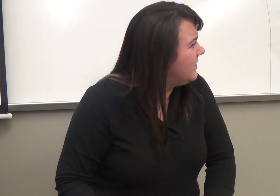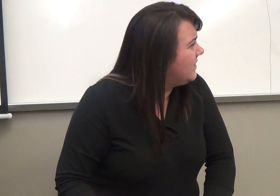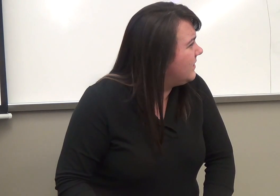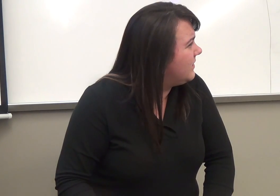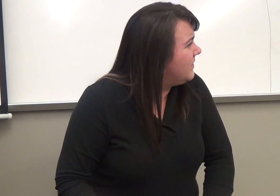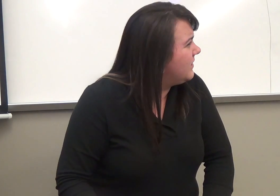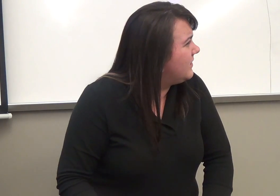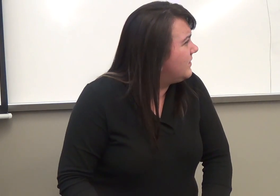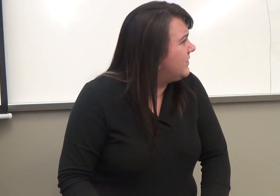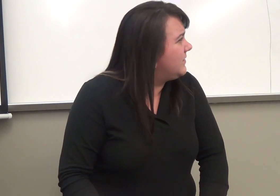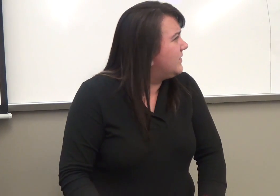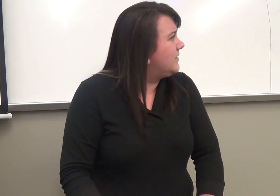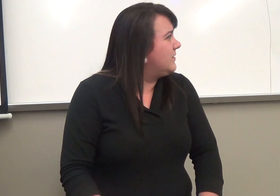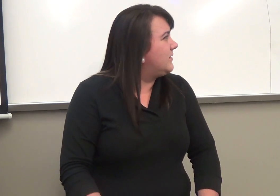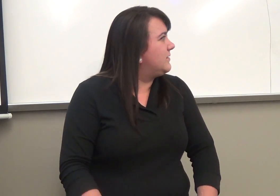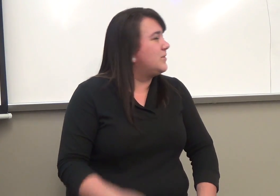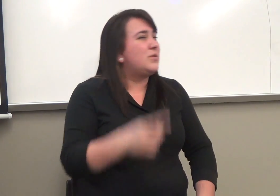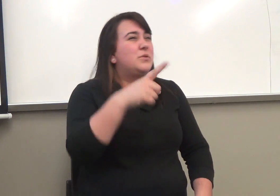So you guys took that quiz.